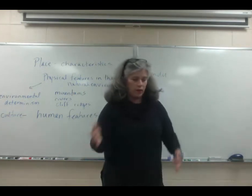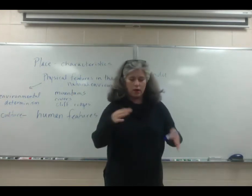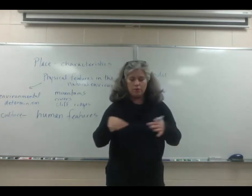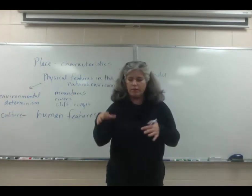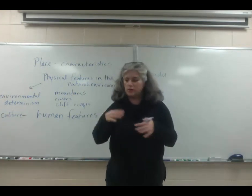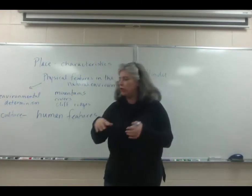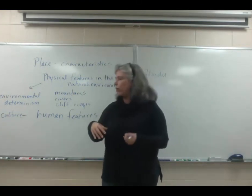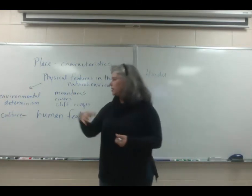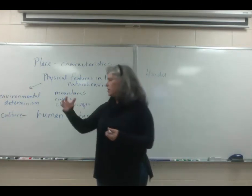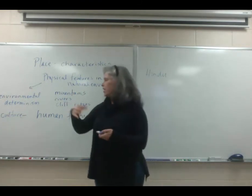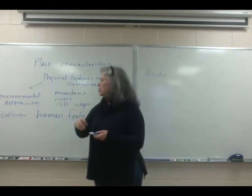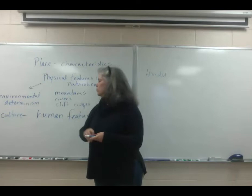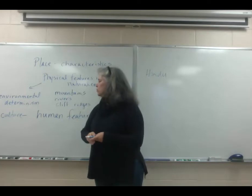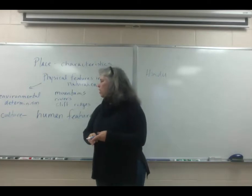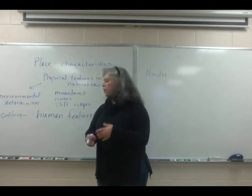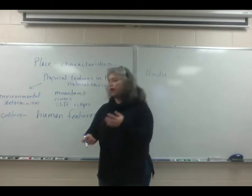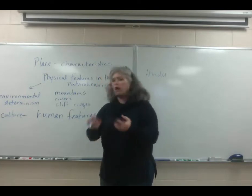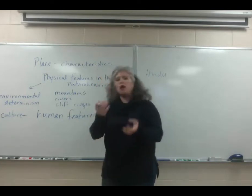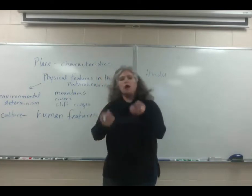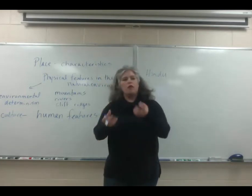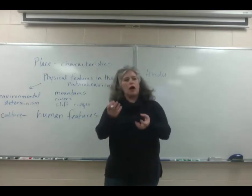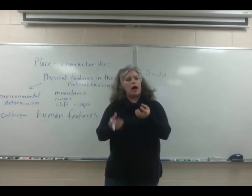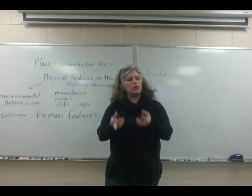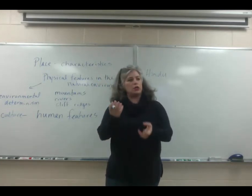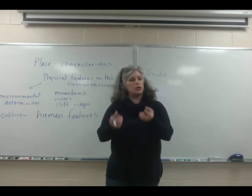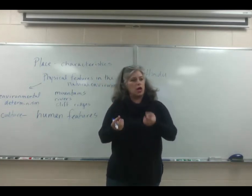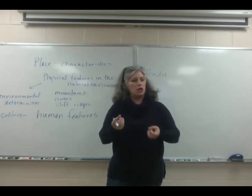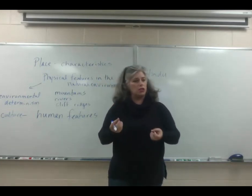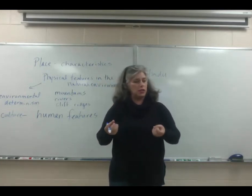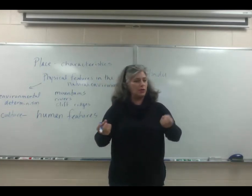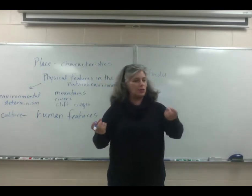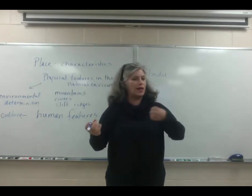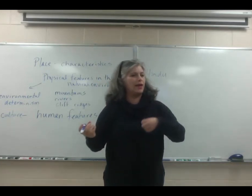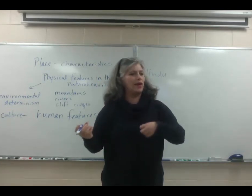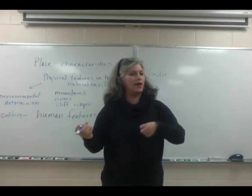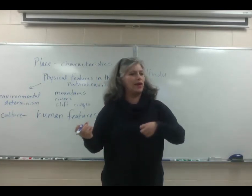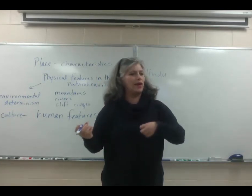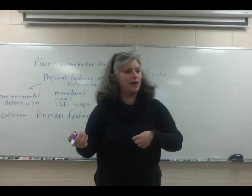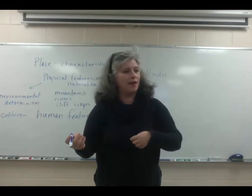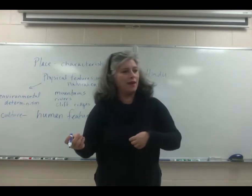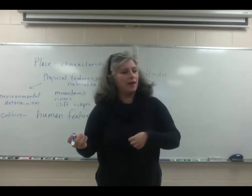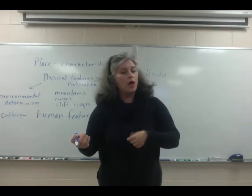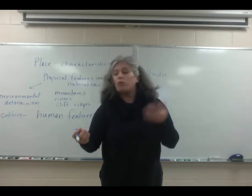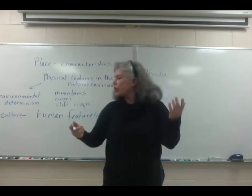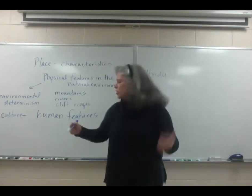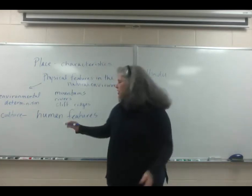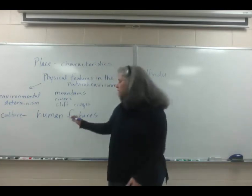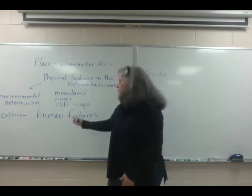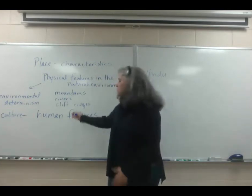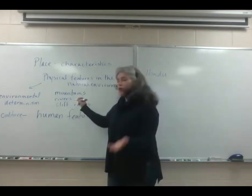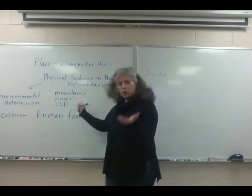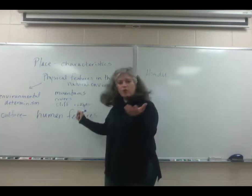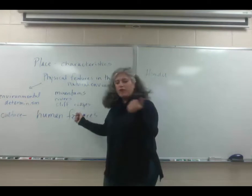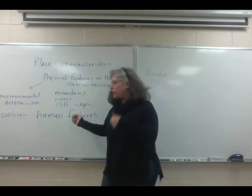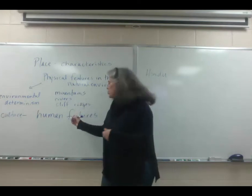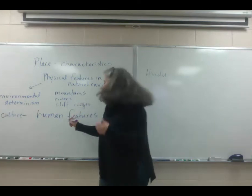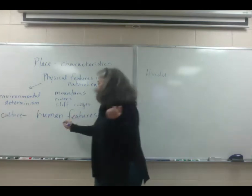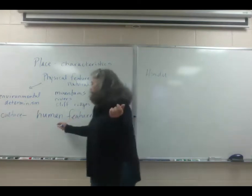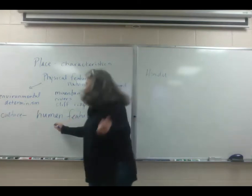the ways that they used all of the hydrogeology. What'd you say? Bridges. Bridges, yes. So Pyramids. human features, great.